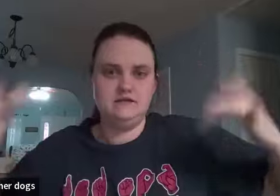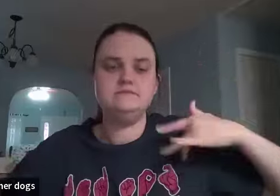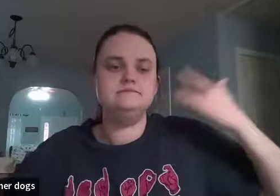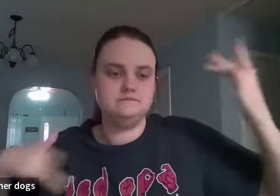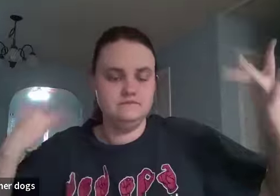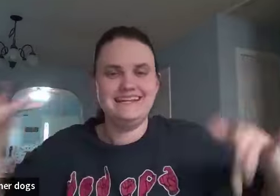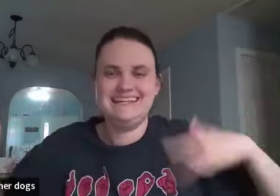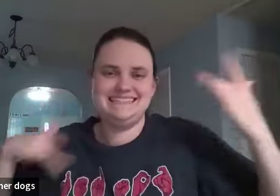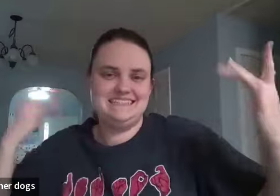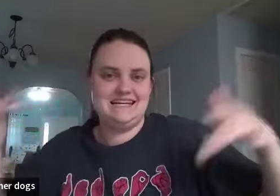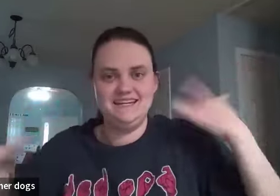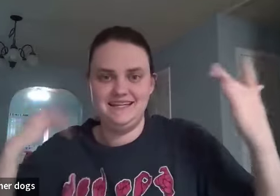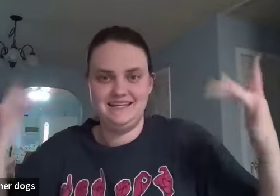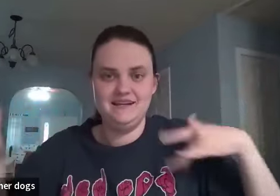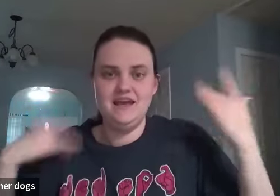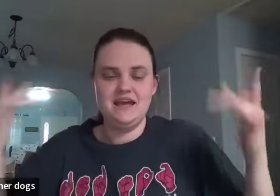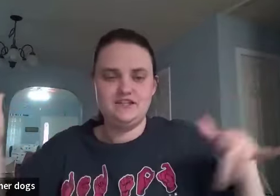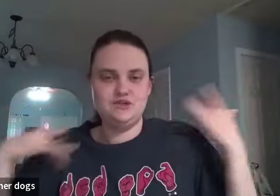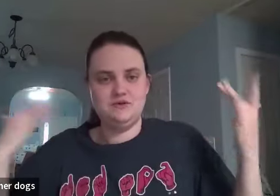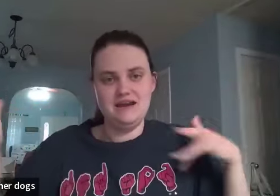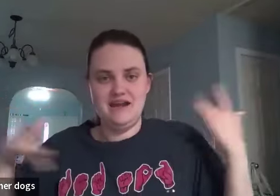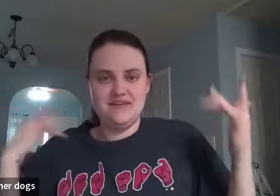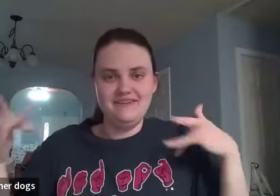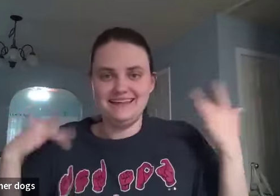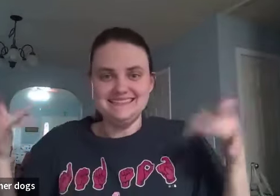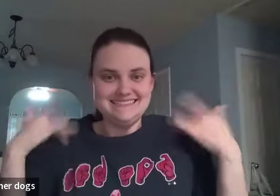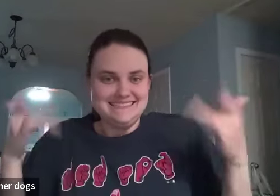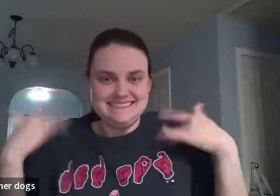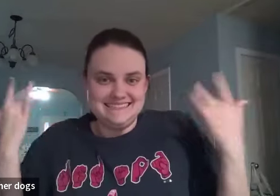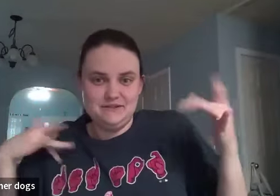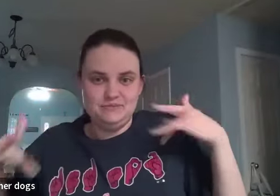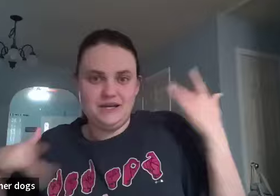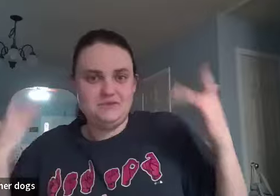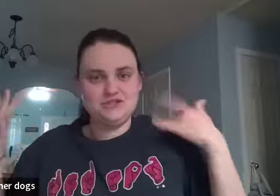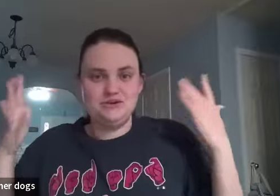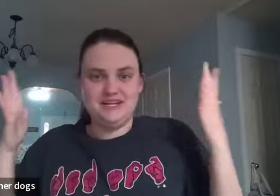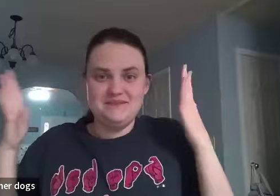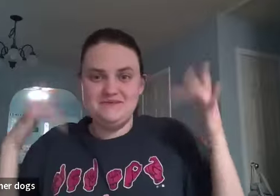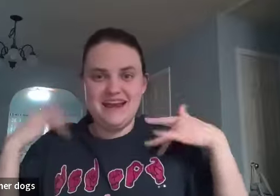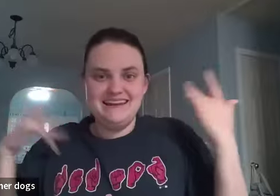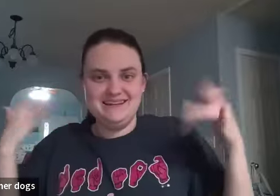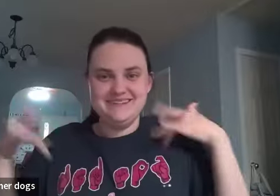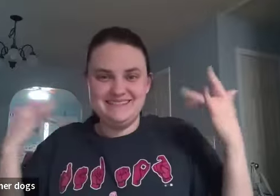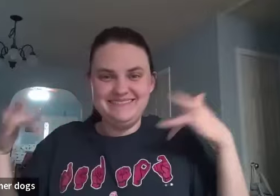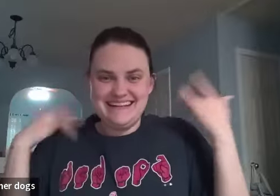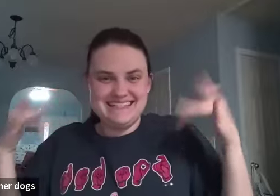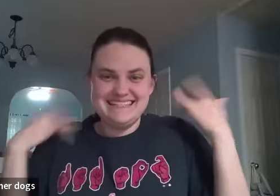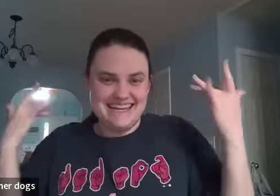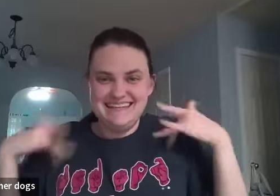excited, excited. And so you kind of have that like, you bring up your shoulders, you kind of move your head a little bit like, ooh, this is